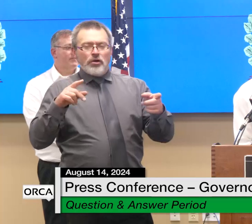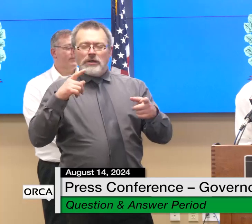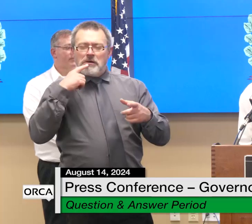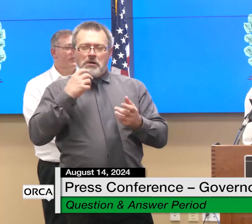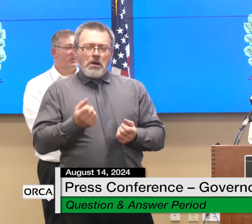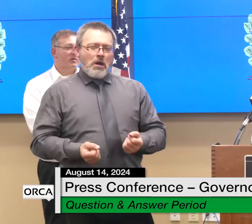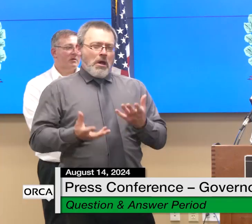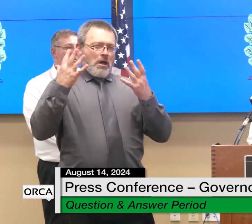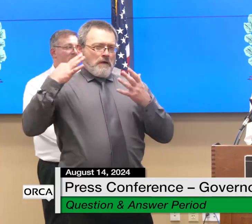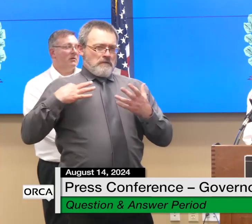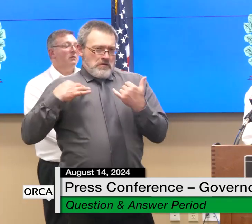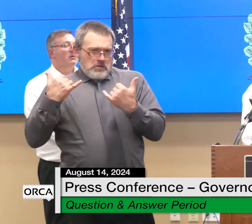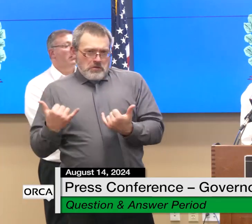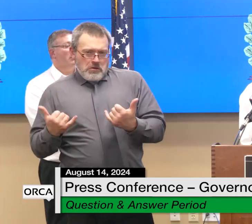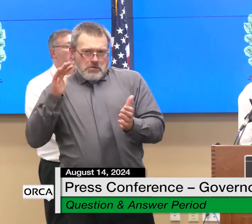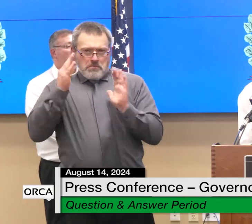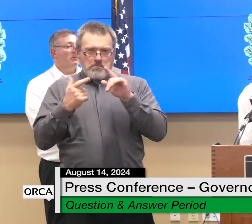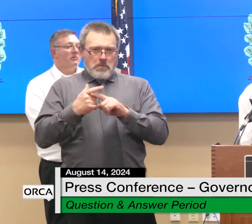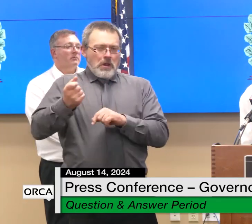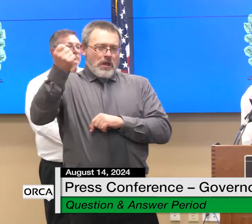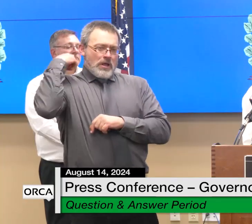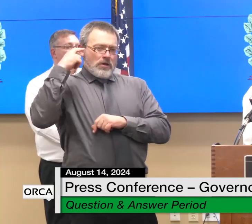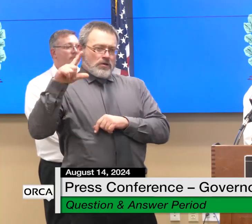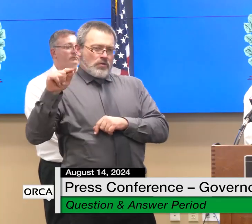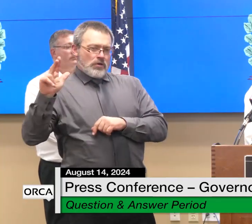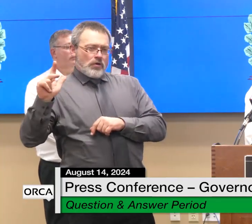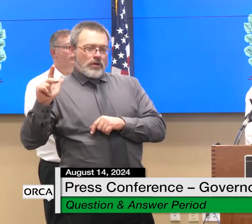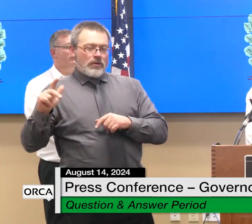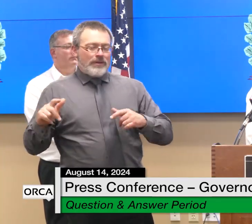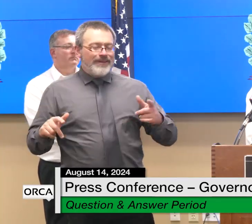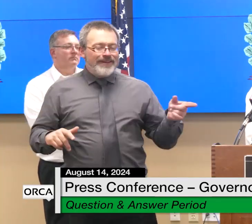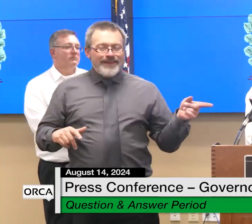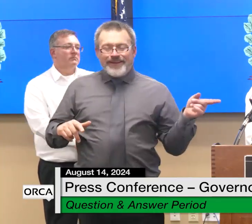Again, I think it's different in different areas